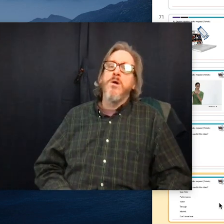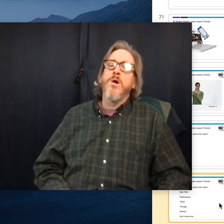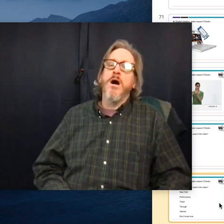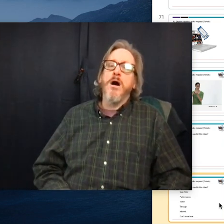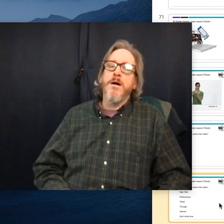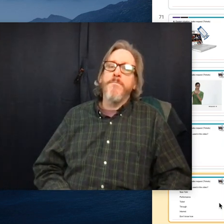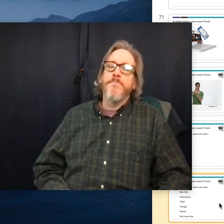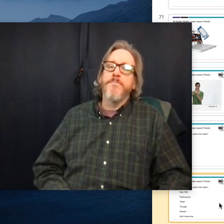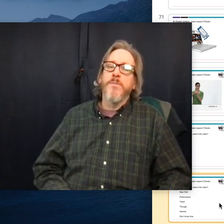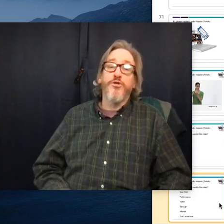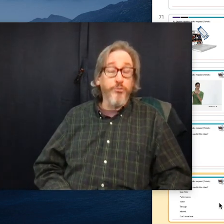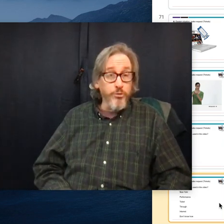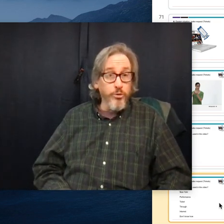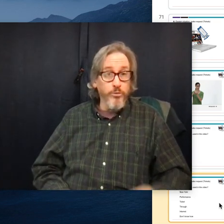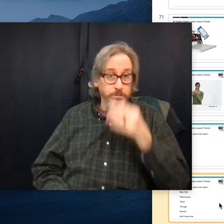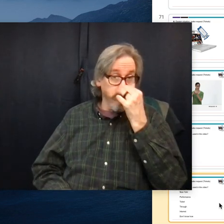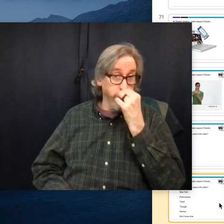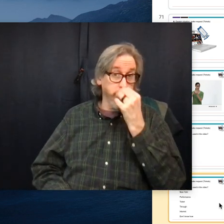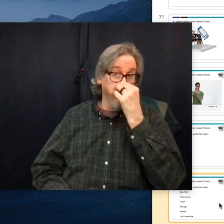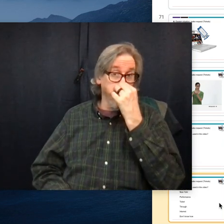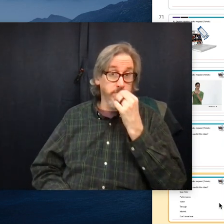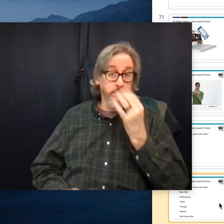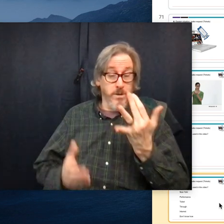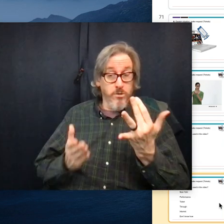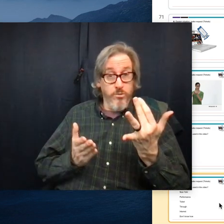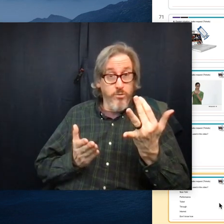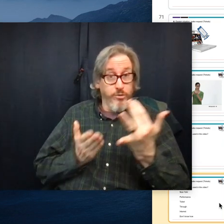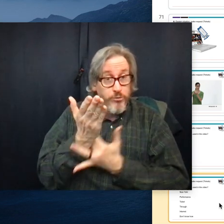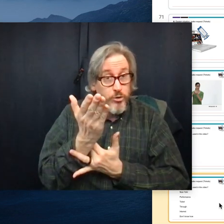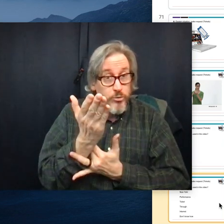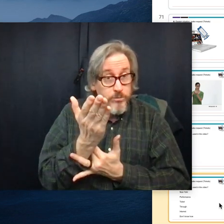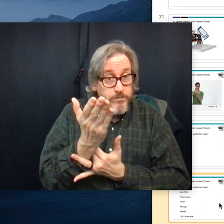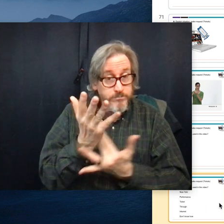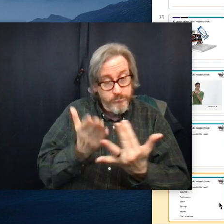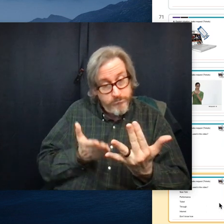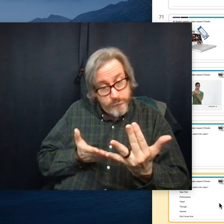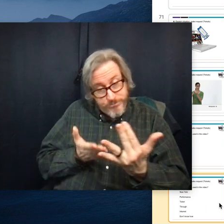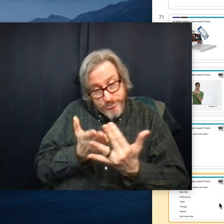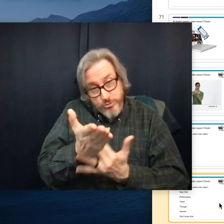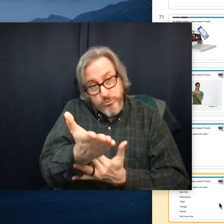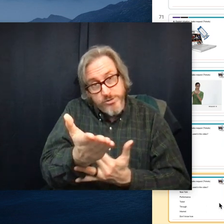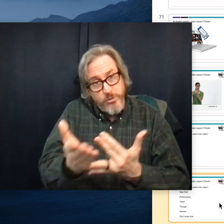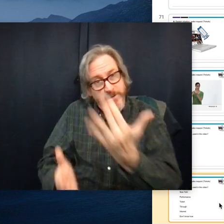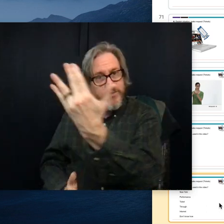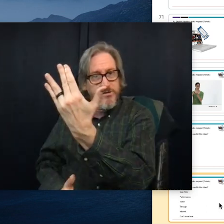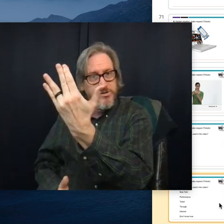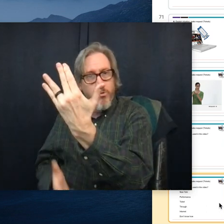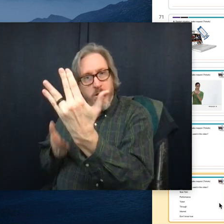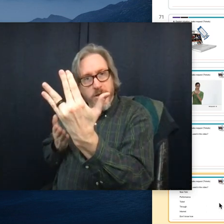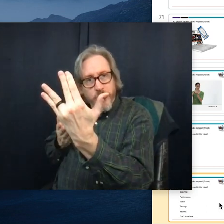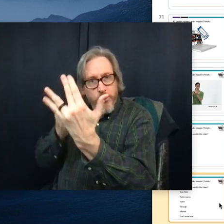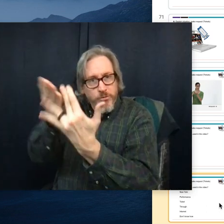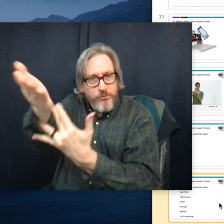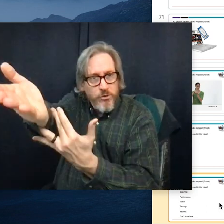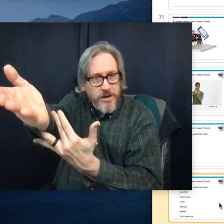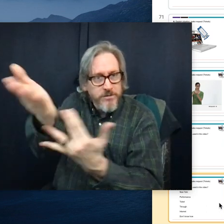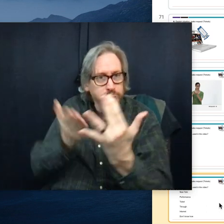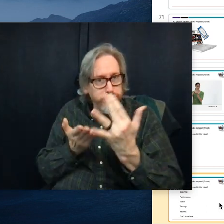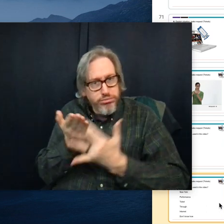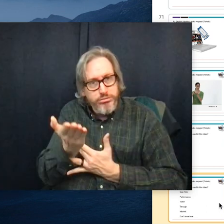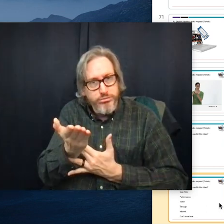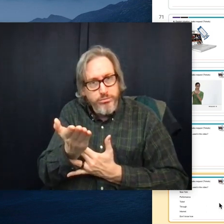oh, sorry, I can't. Sorry, I'm married. I don't know, whatever your answer is. But again, try not to